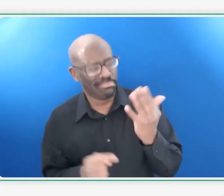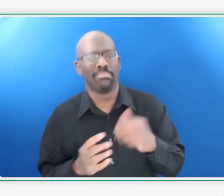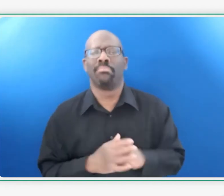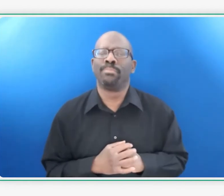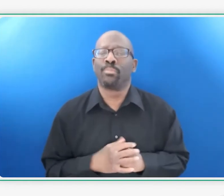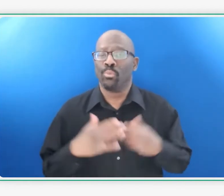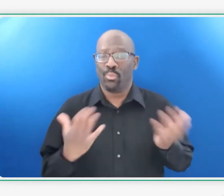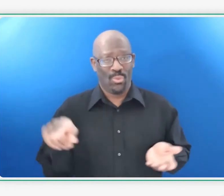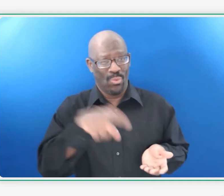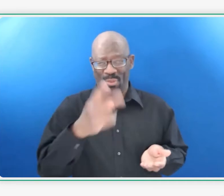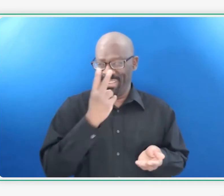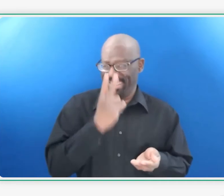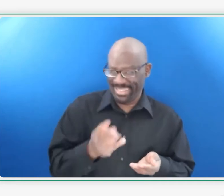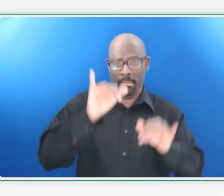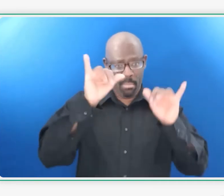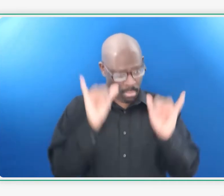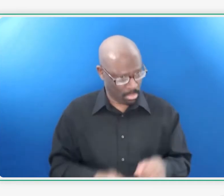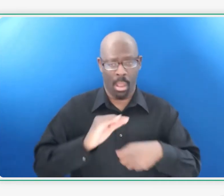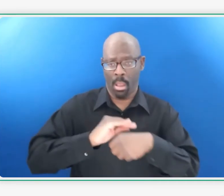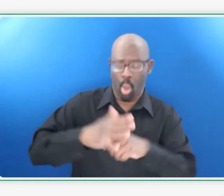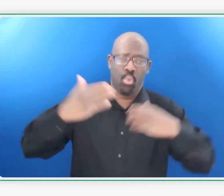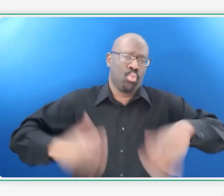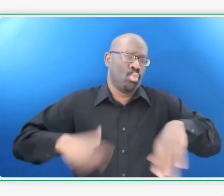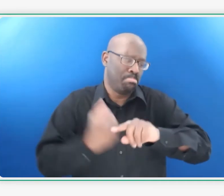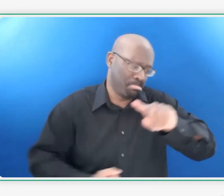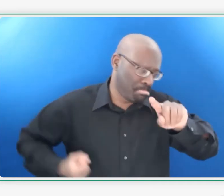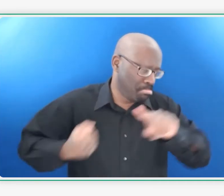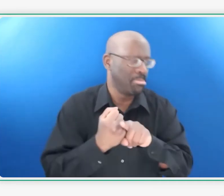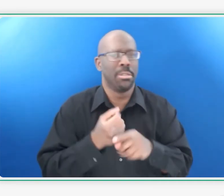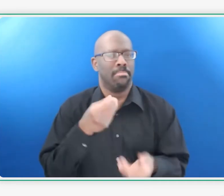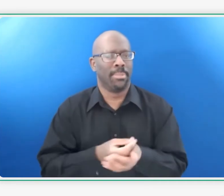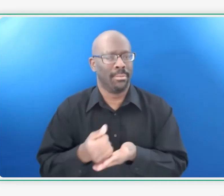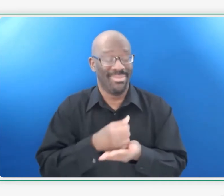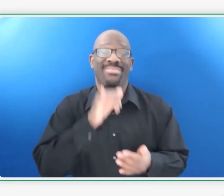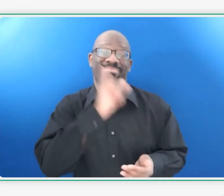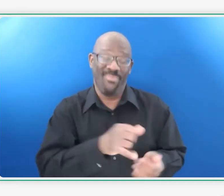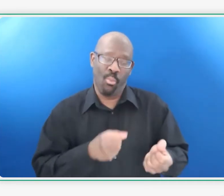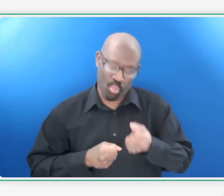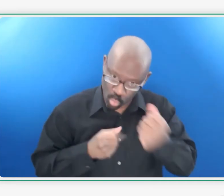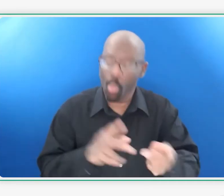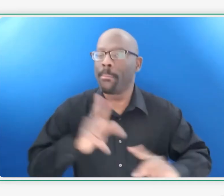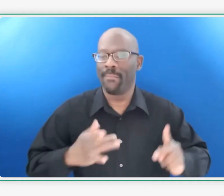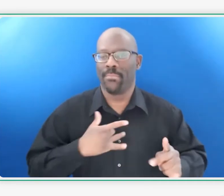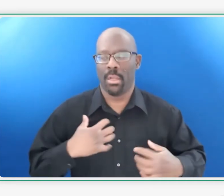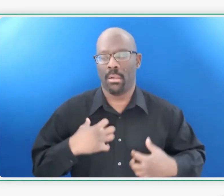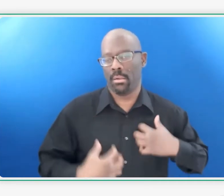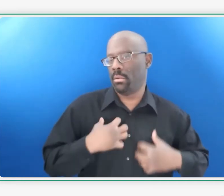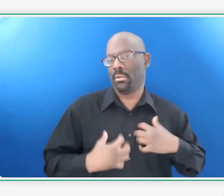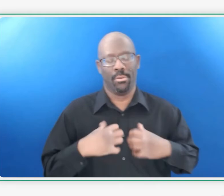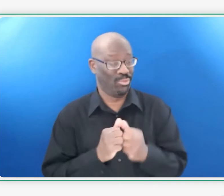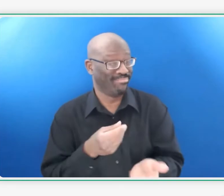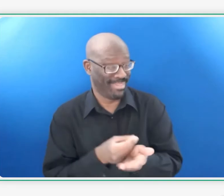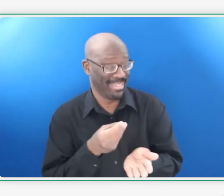And even we even had to work on doing payment reductions as well. So all of these areas were impacted by the